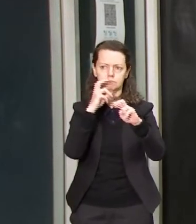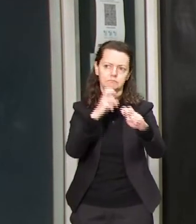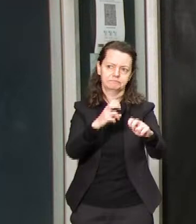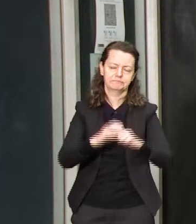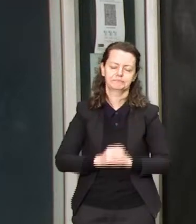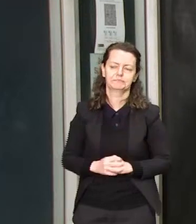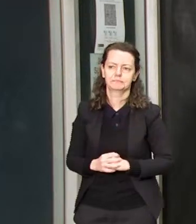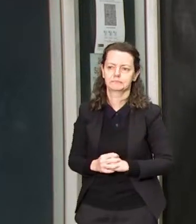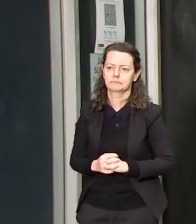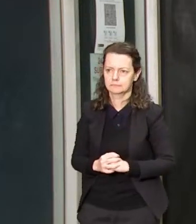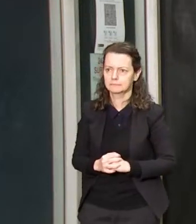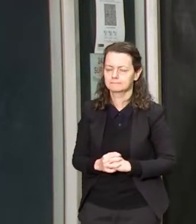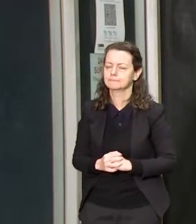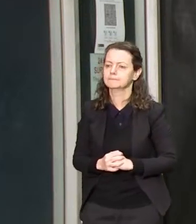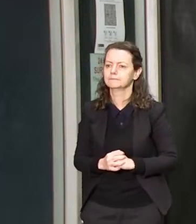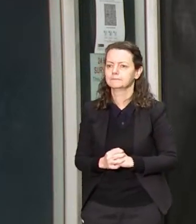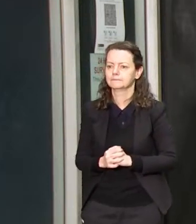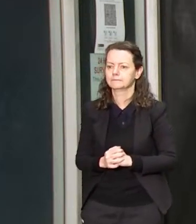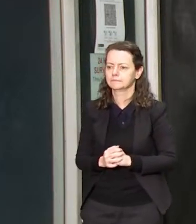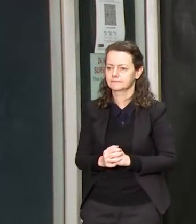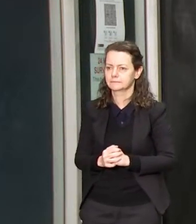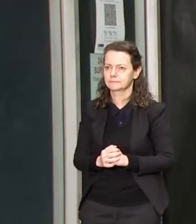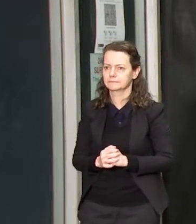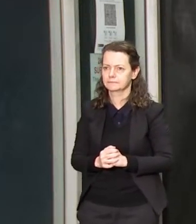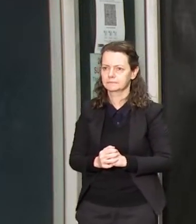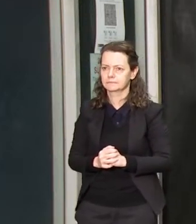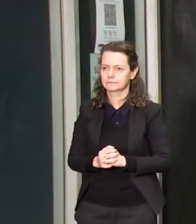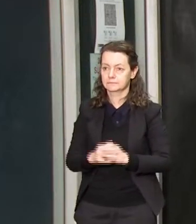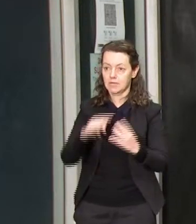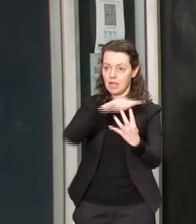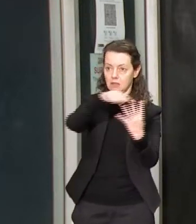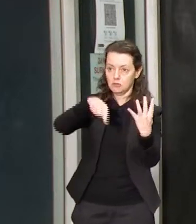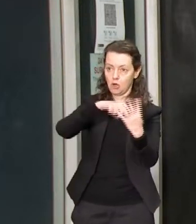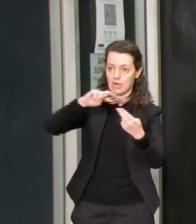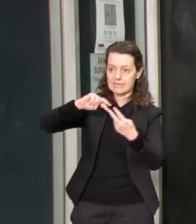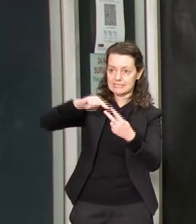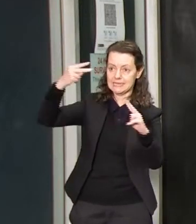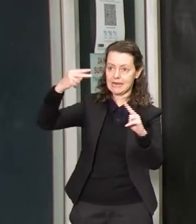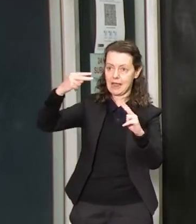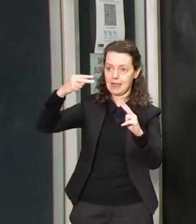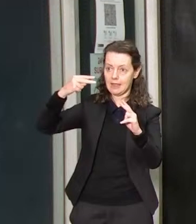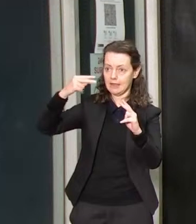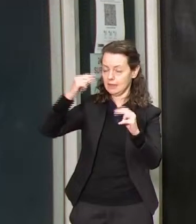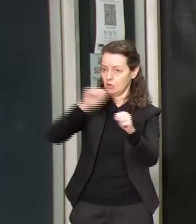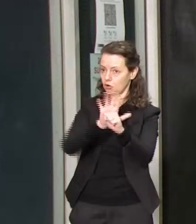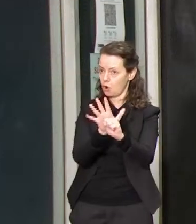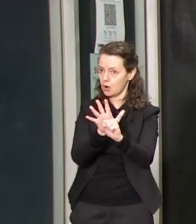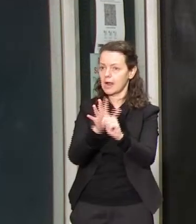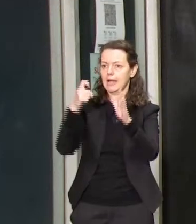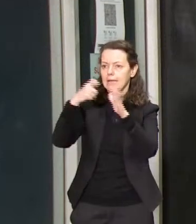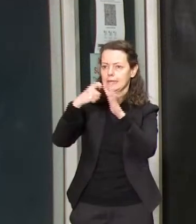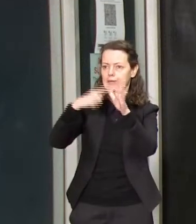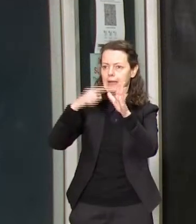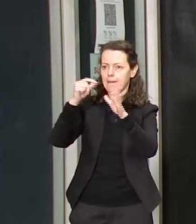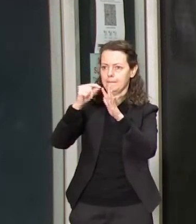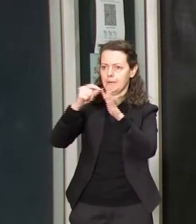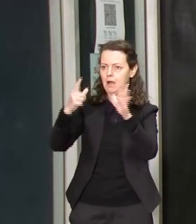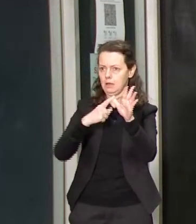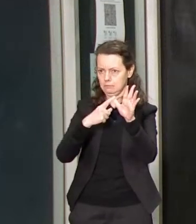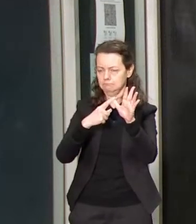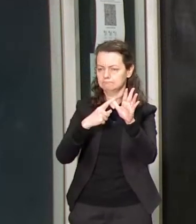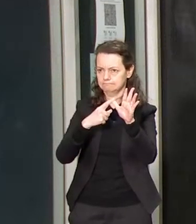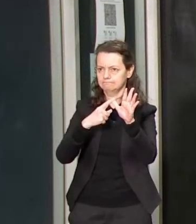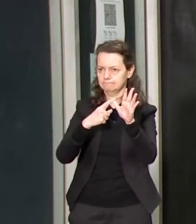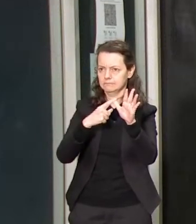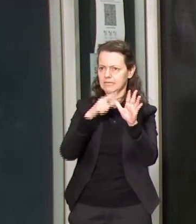close contacts. The genomic sequencing's come back for that family, and it does suggest a Kappa variant, so it's consistent